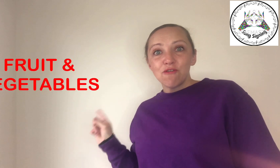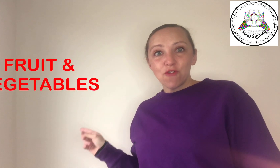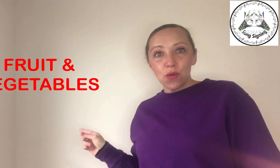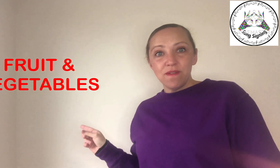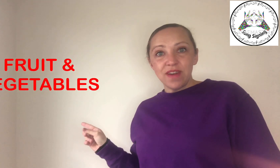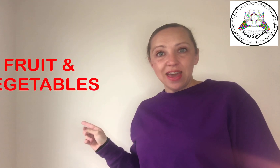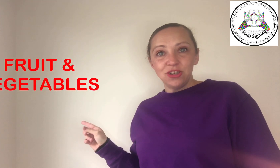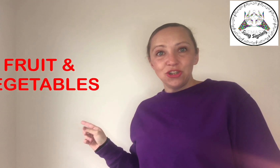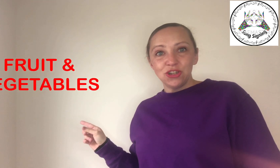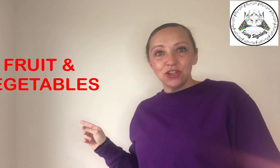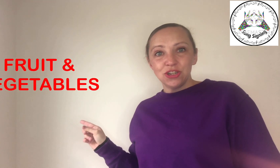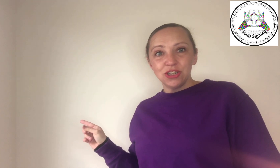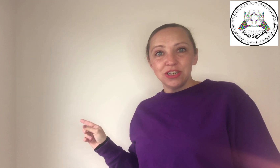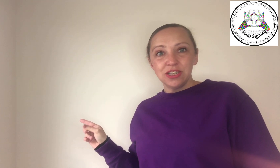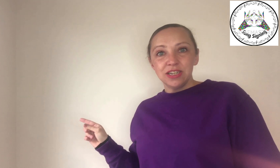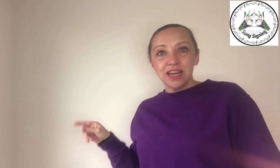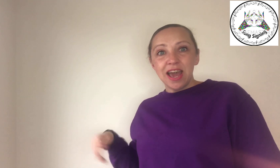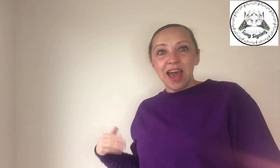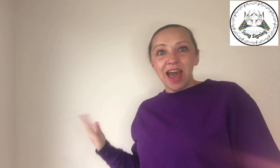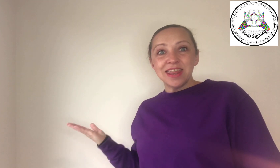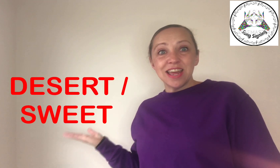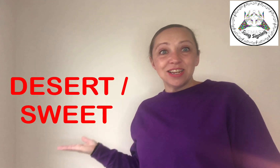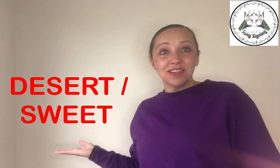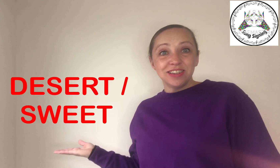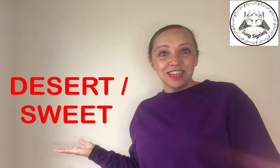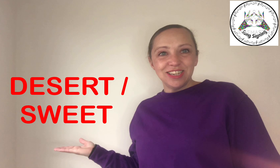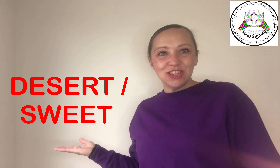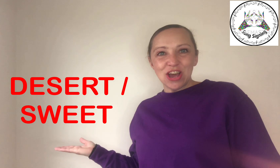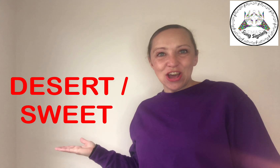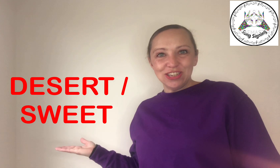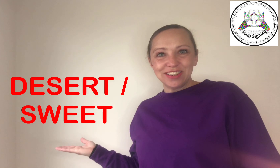fruit and veg, and then dessert.